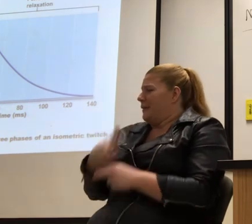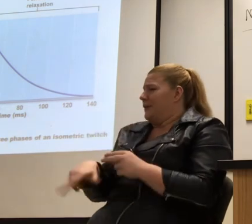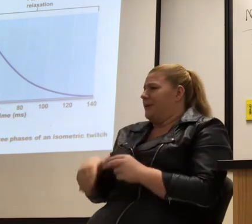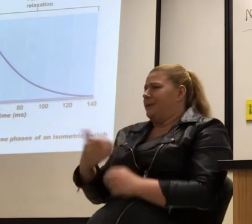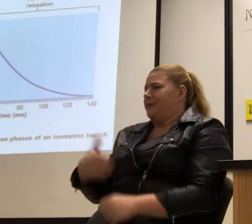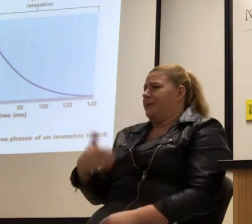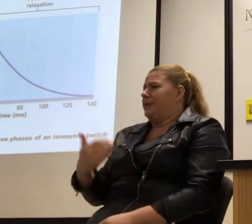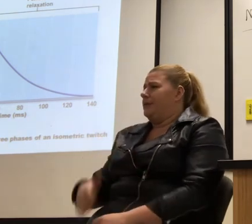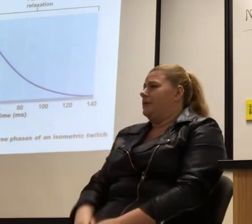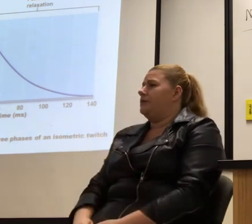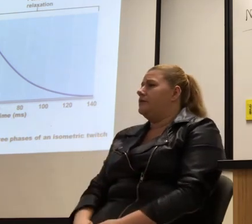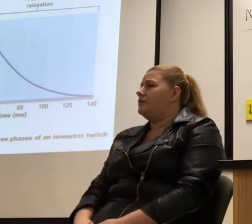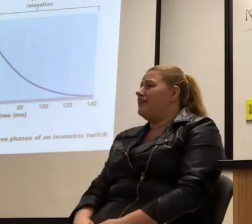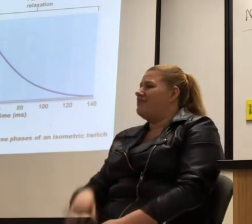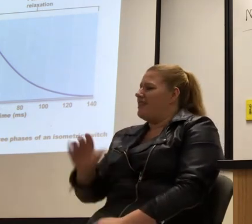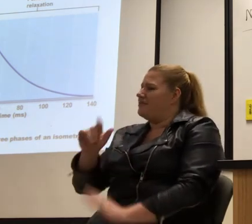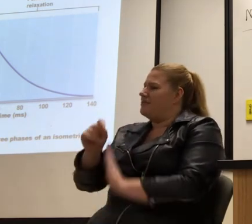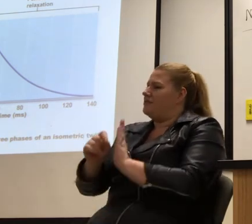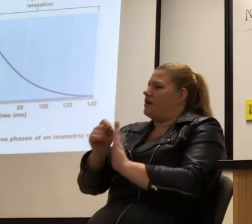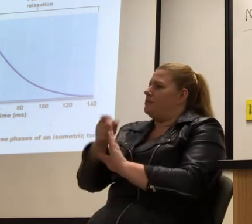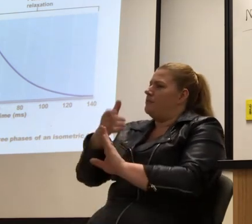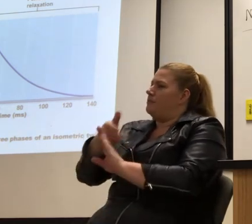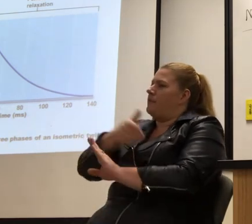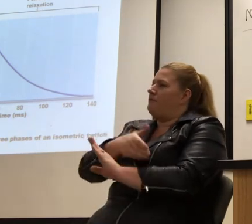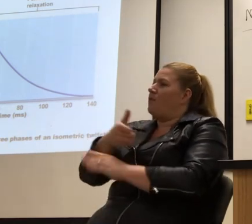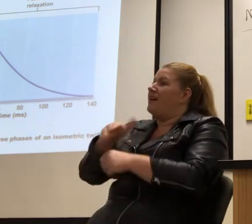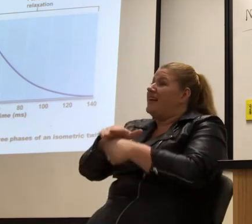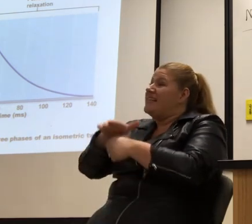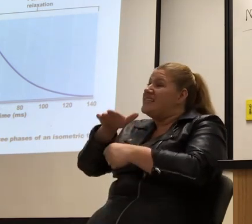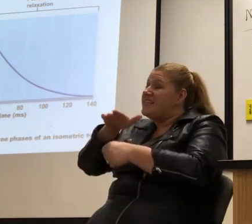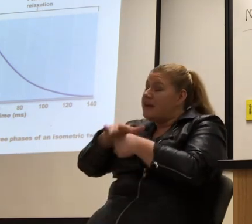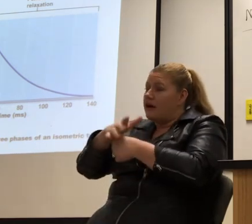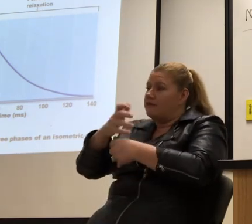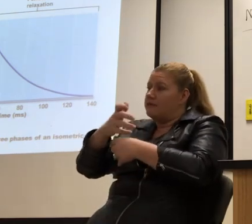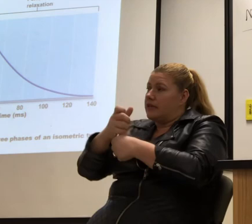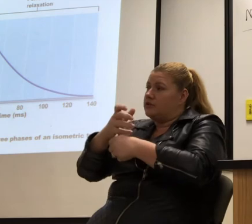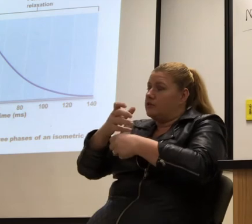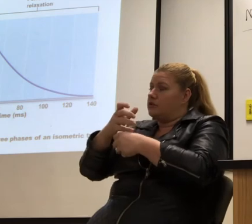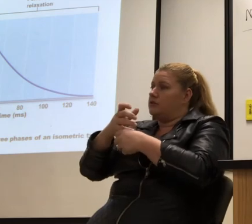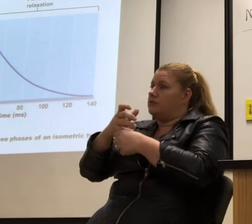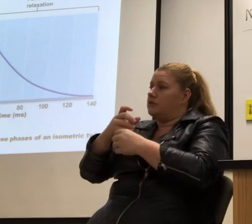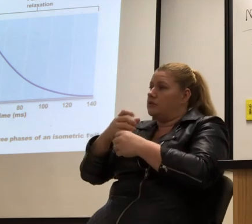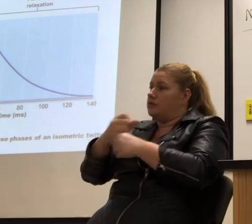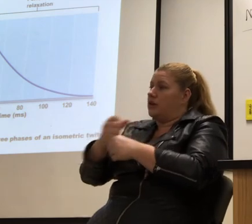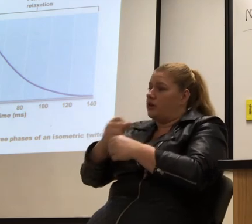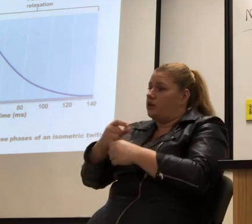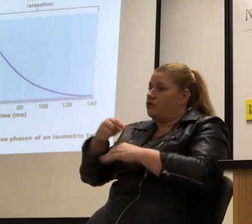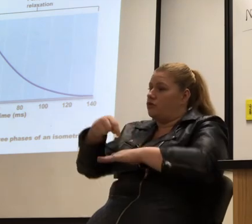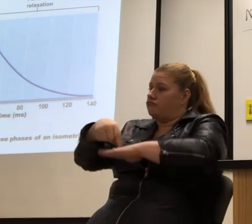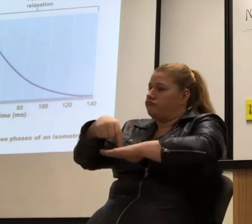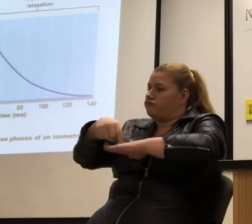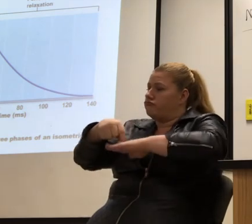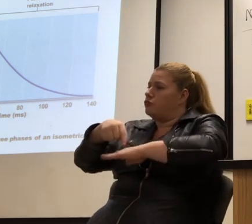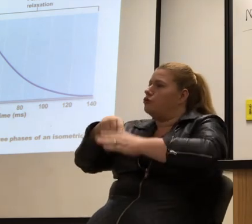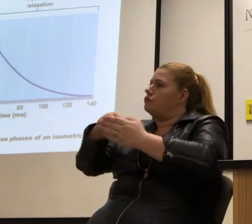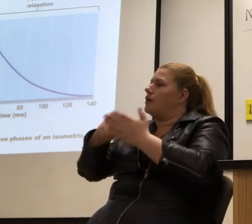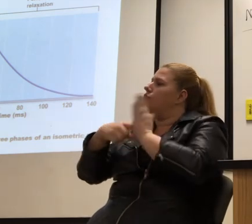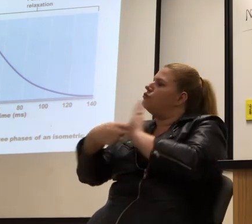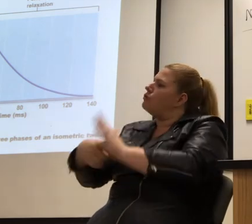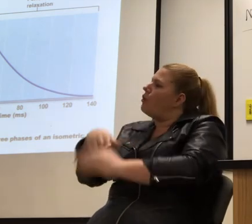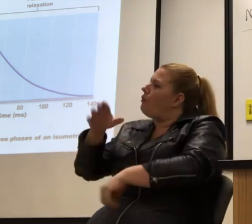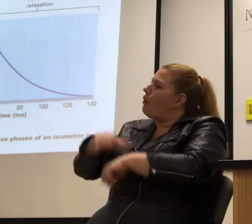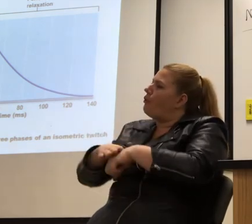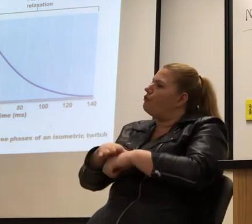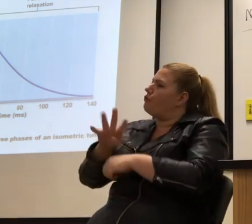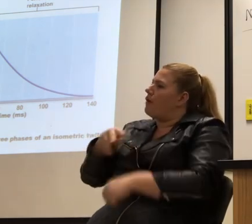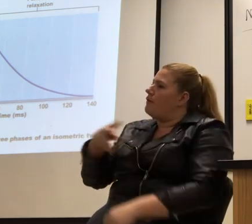This is the time before enough tension is generated before it registers on your graph, the latent period. That's happening